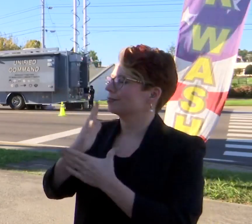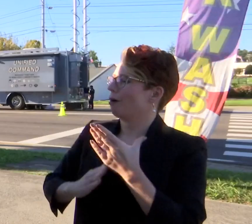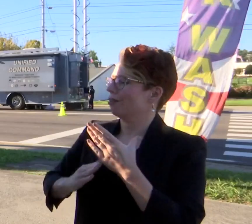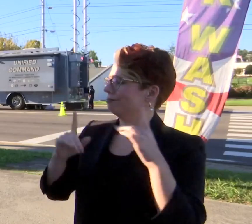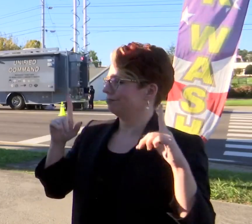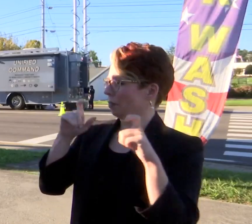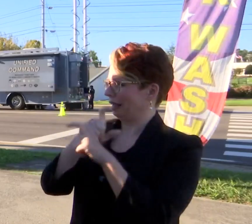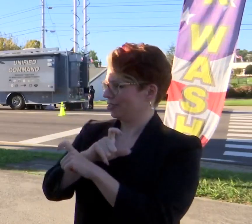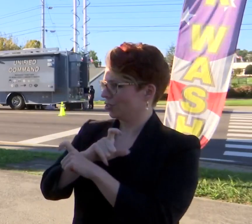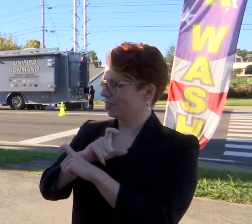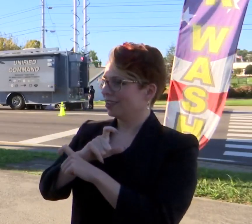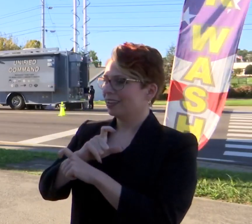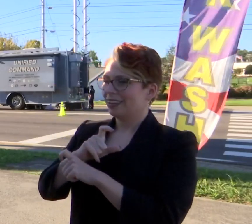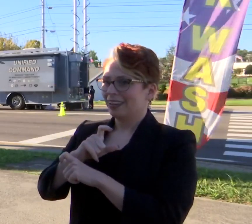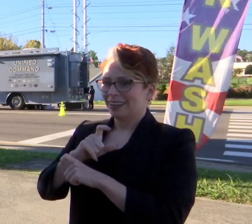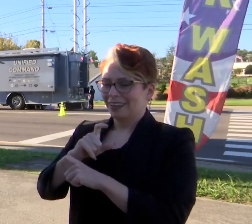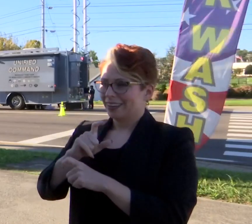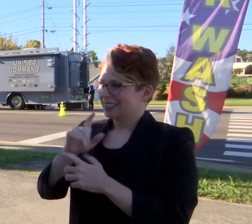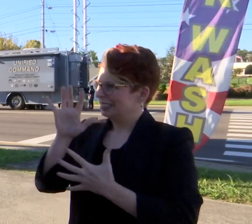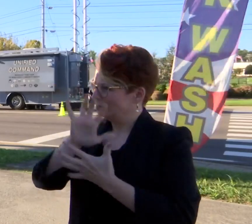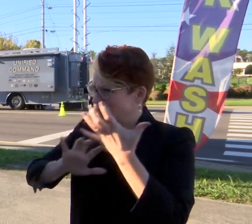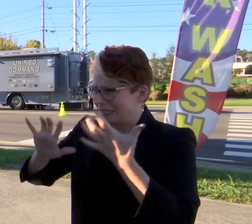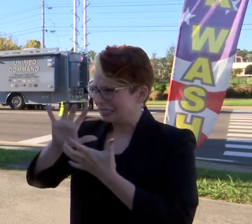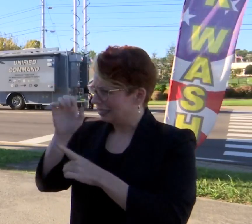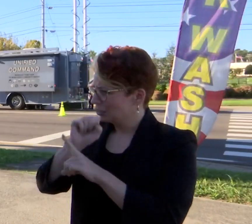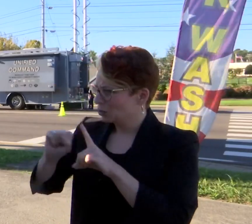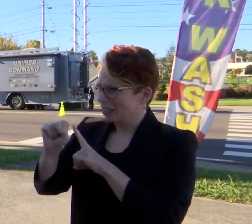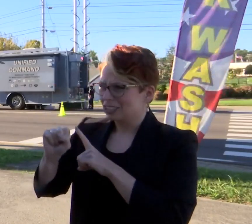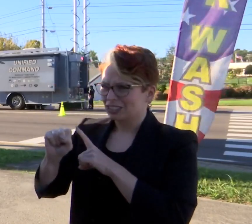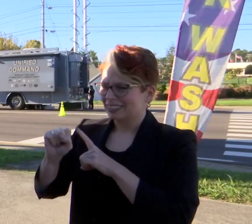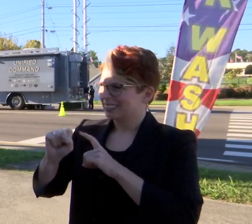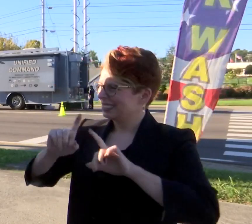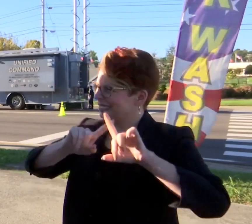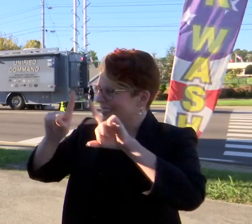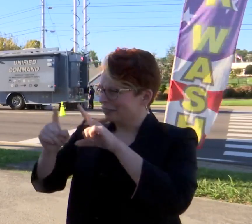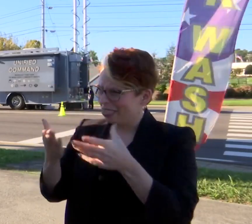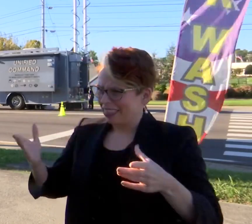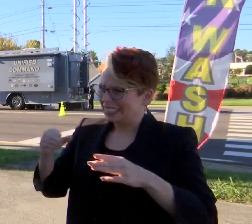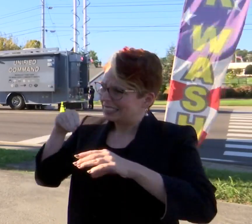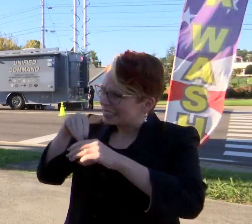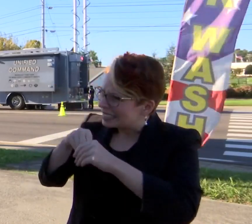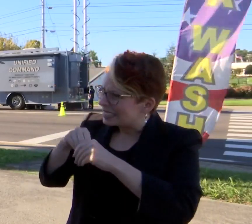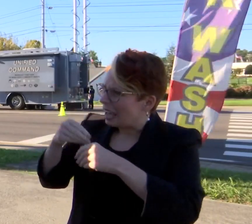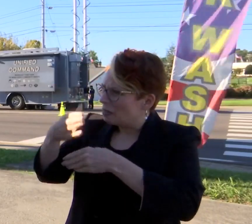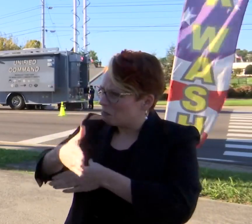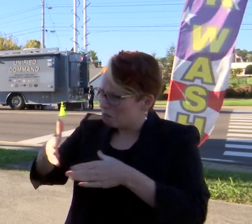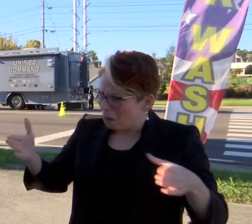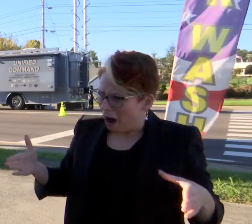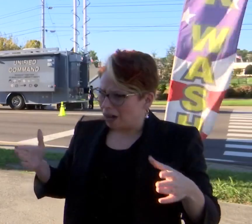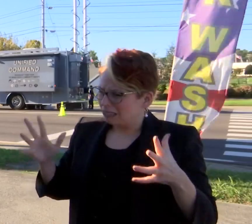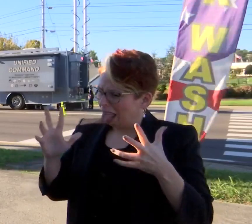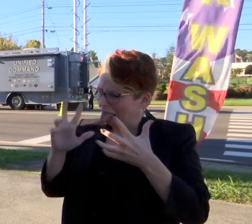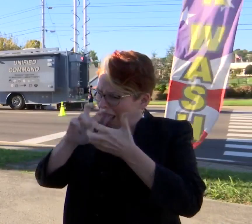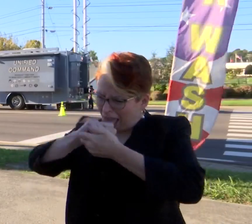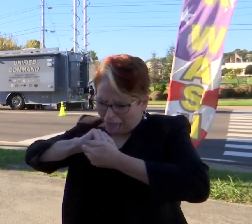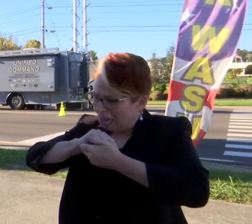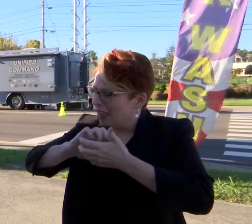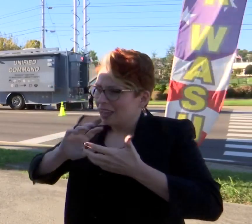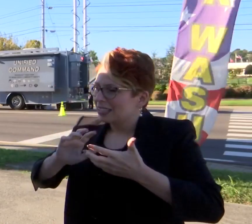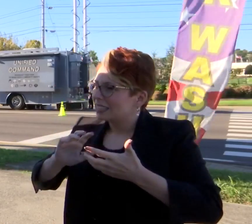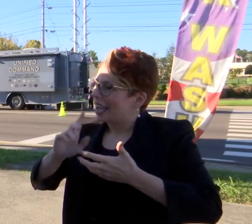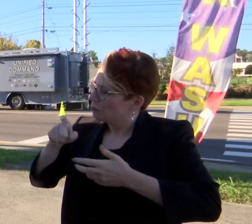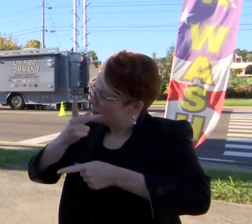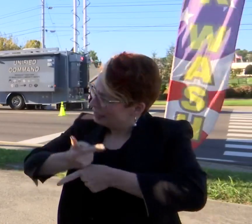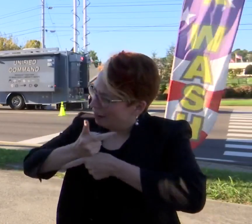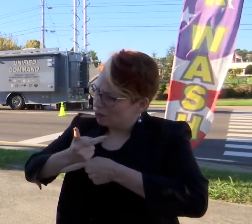that we had all these things that were mixed in this large box, and trying to sort through that and carefully remove all those pieces. You guys said that